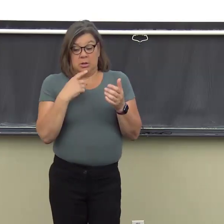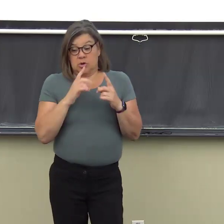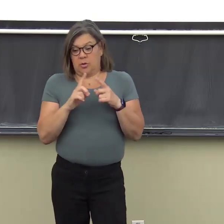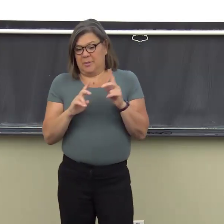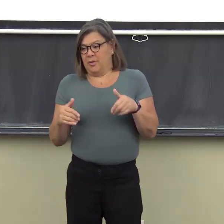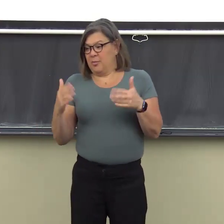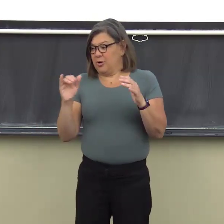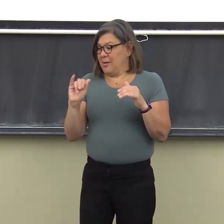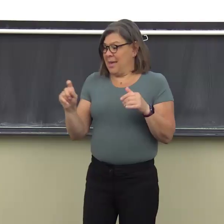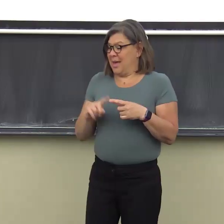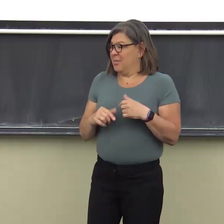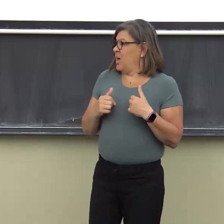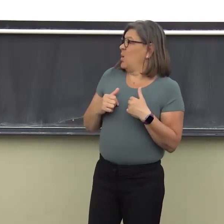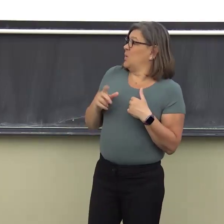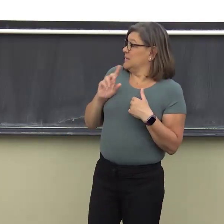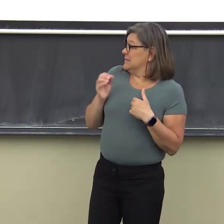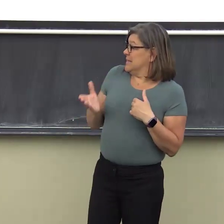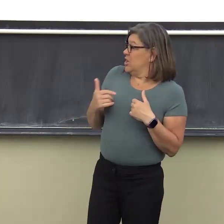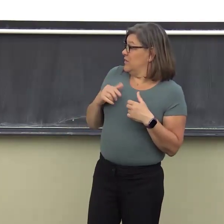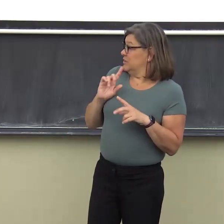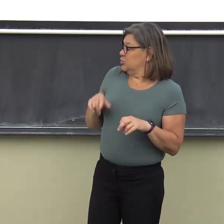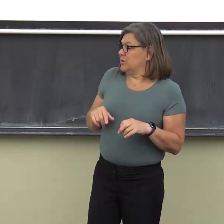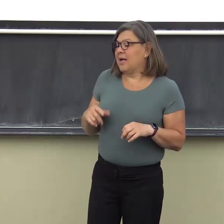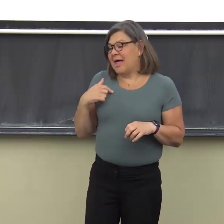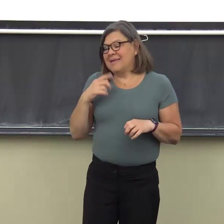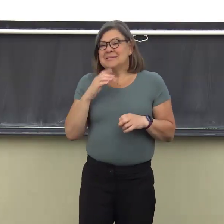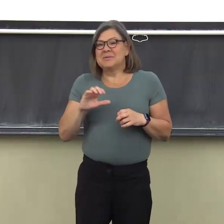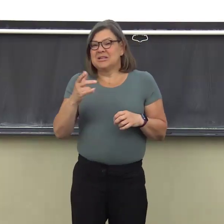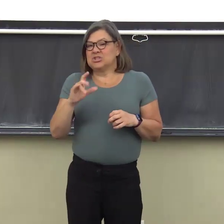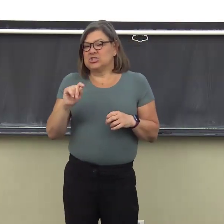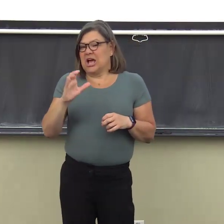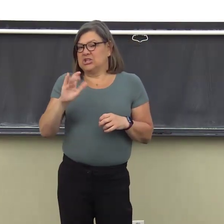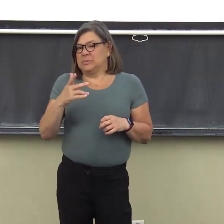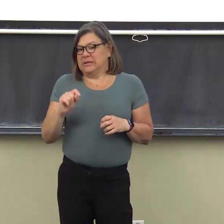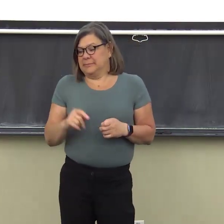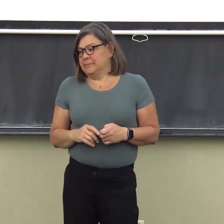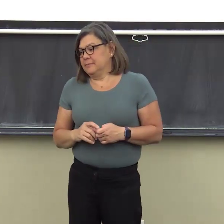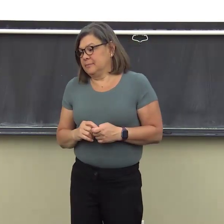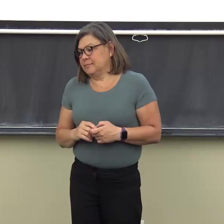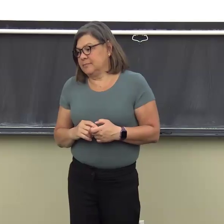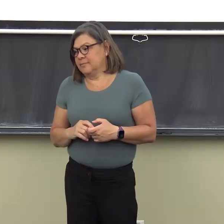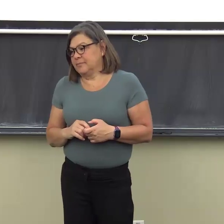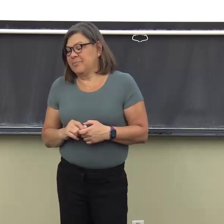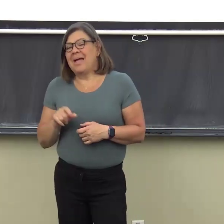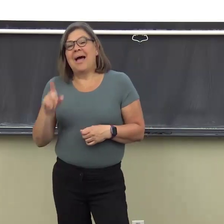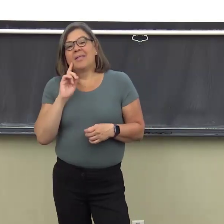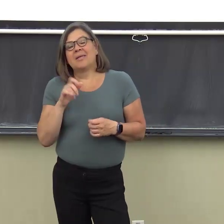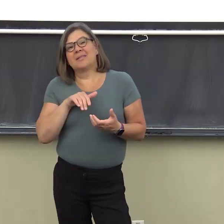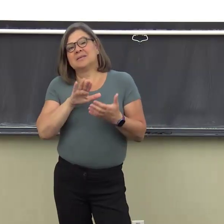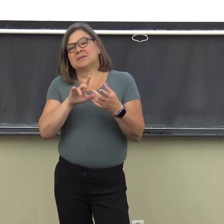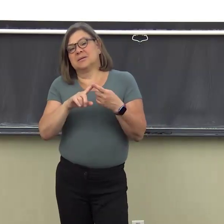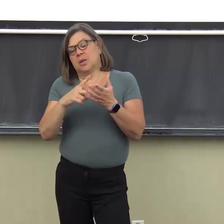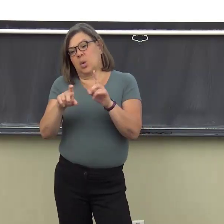like, wow, this is out there, this is real. And I think some of that is ChatGPT. But I say this because I think it addresses that question